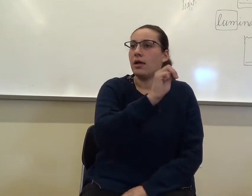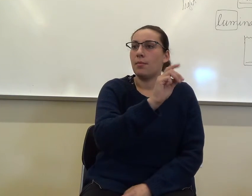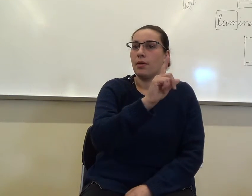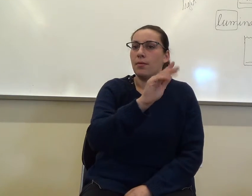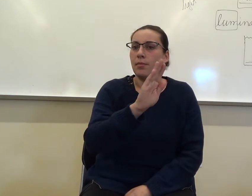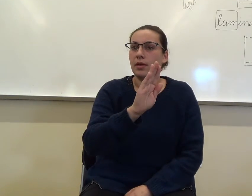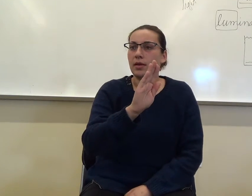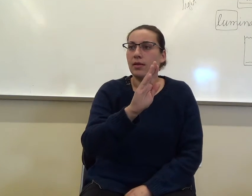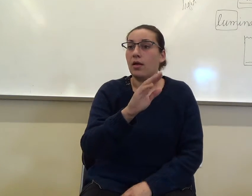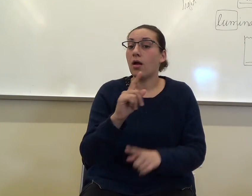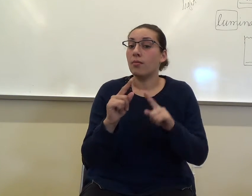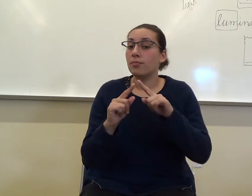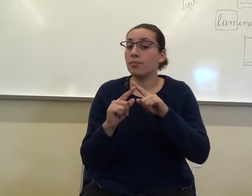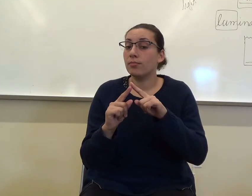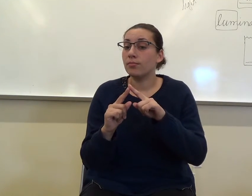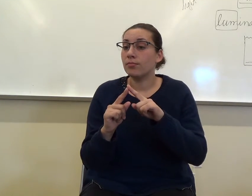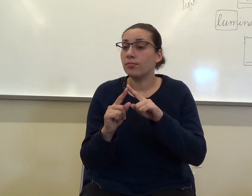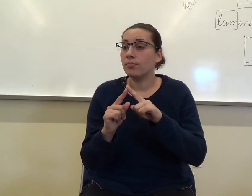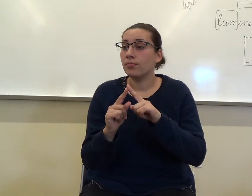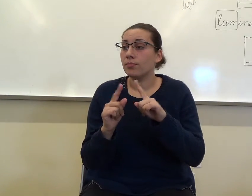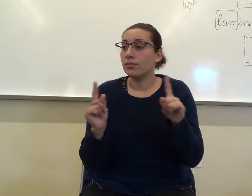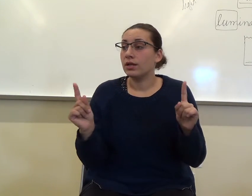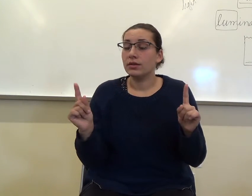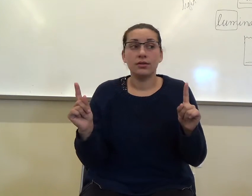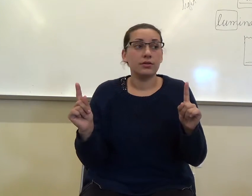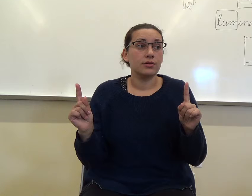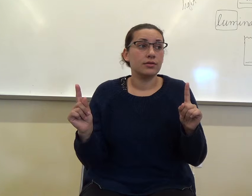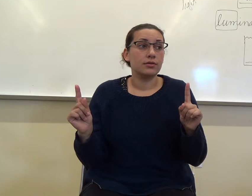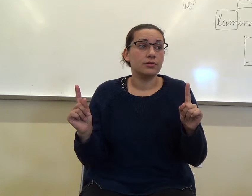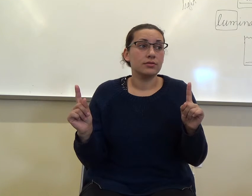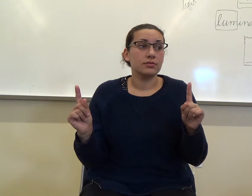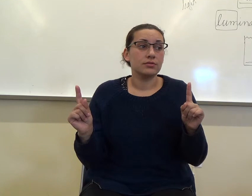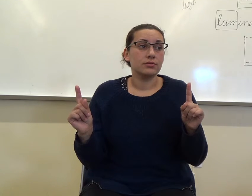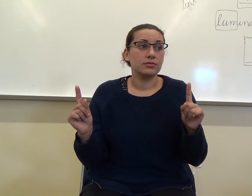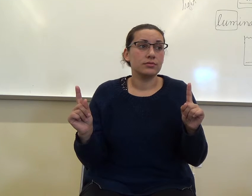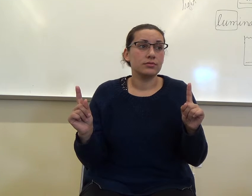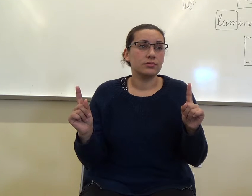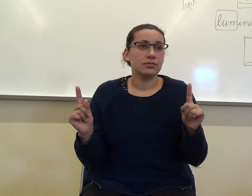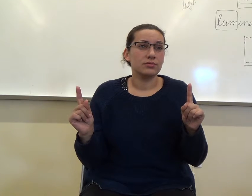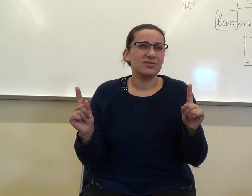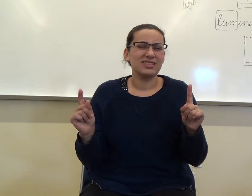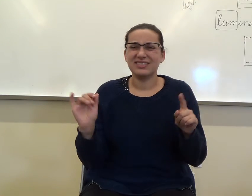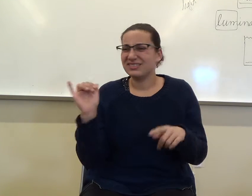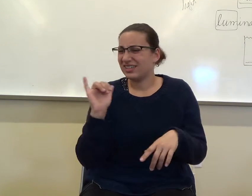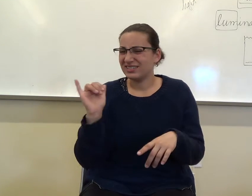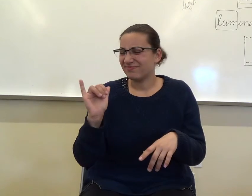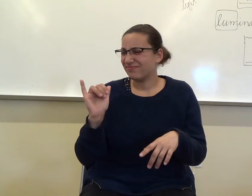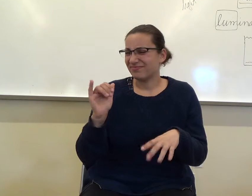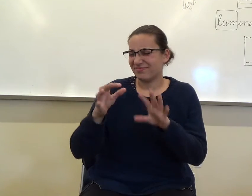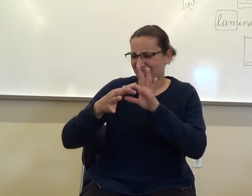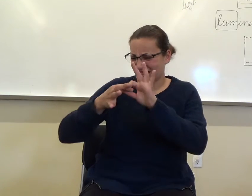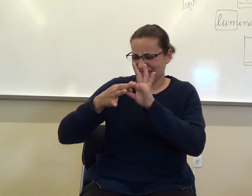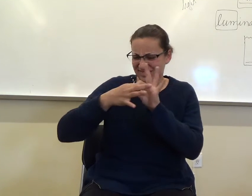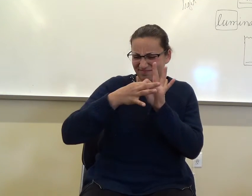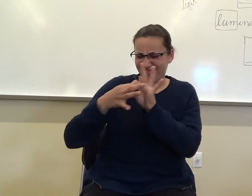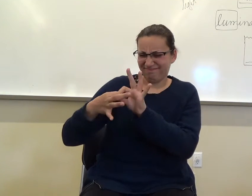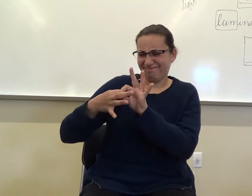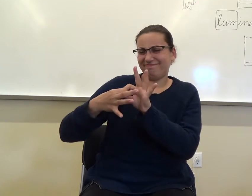but then again, there was a disconnect here where you didn't see the